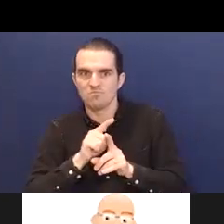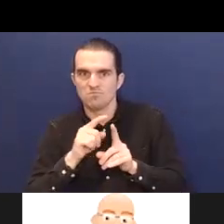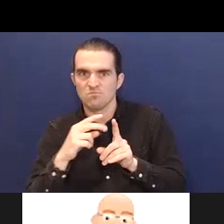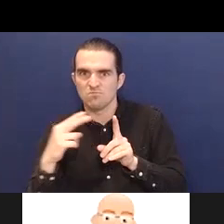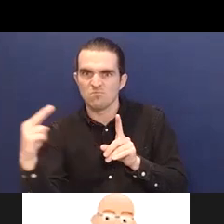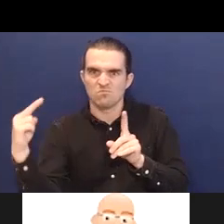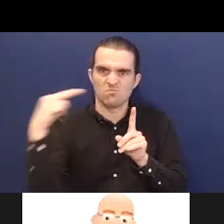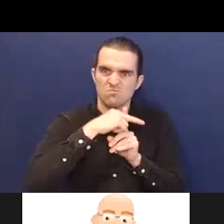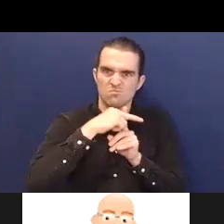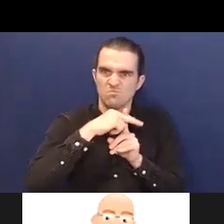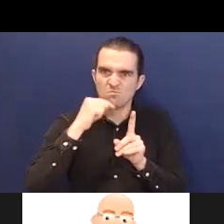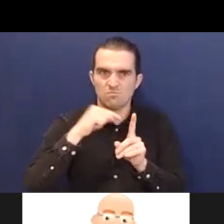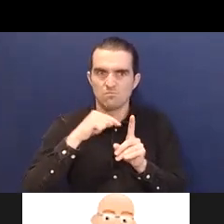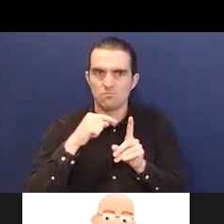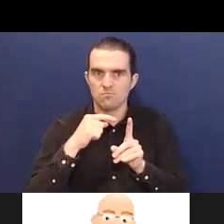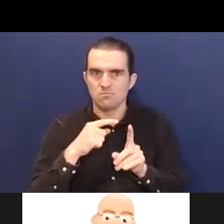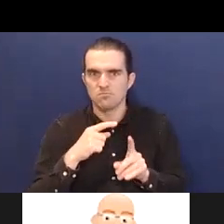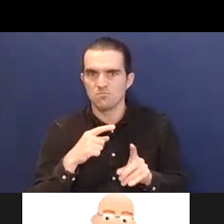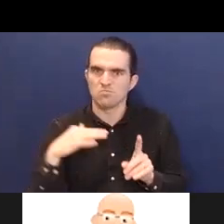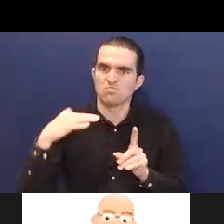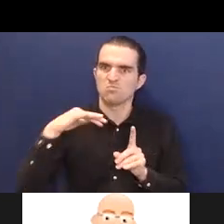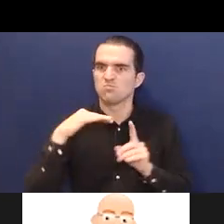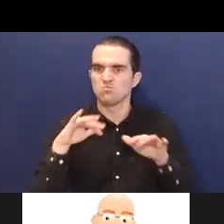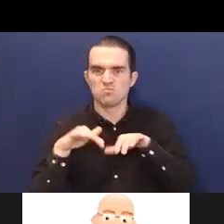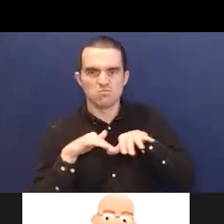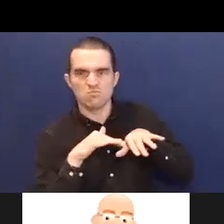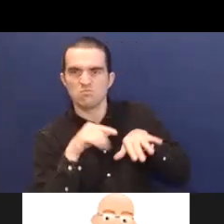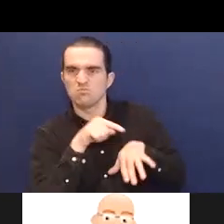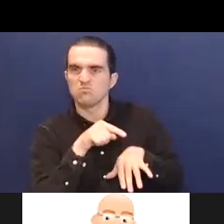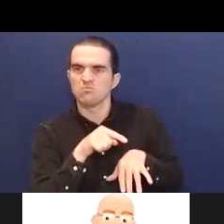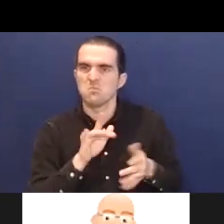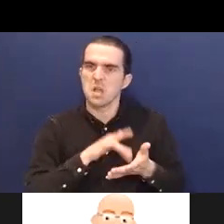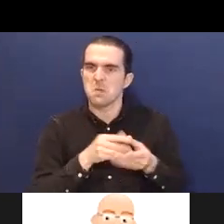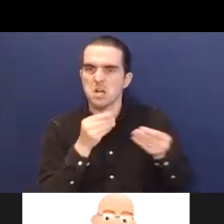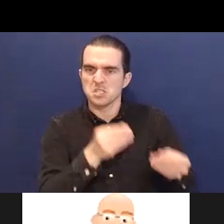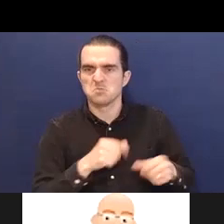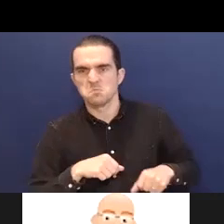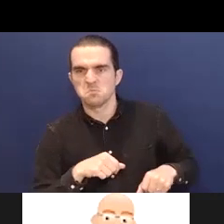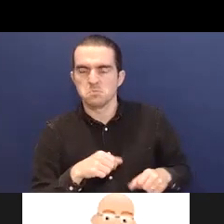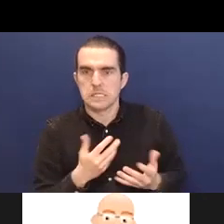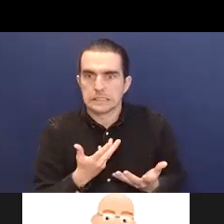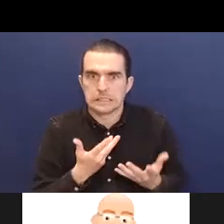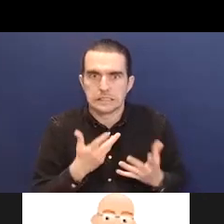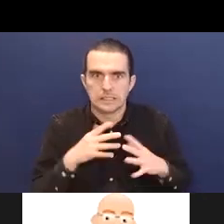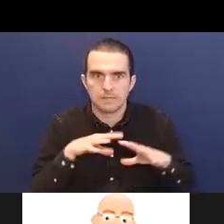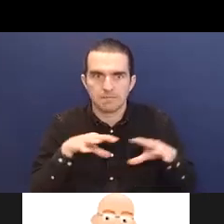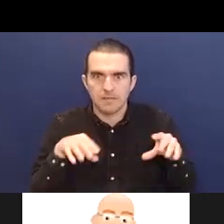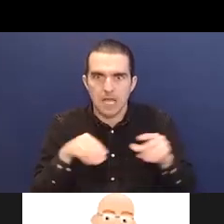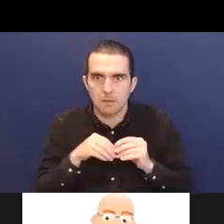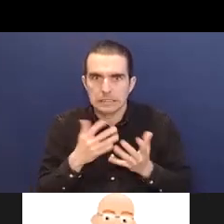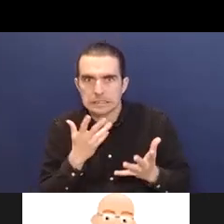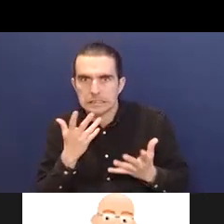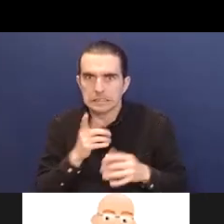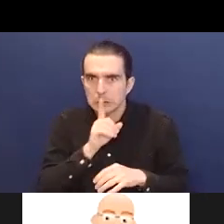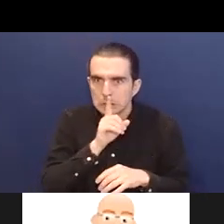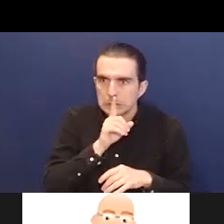many contexts where you're handing out expensive technology. But I suppose one of the additional risks or additional layers was that these families were already targeted